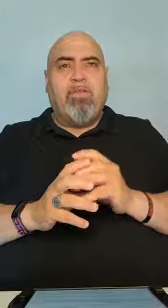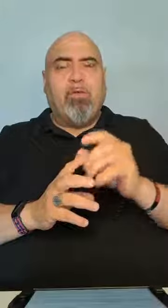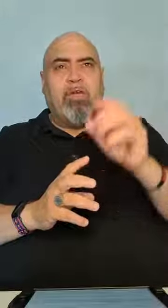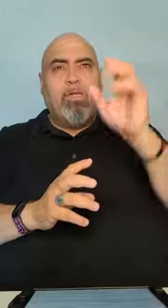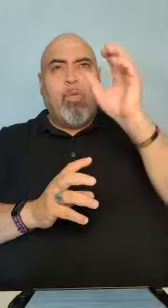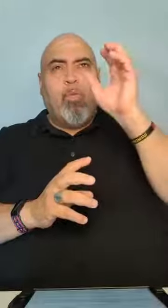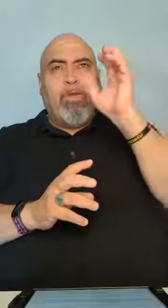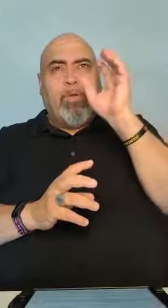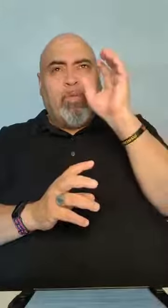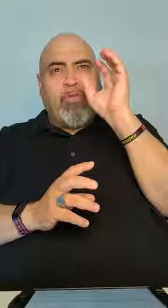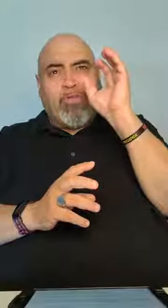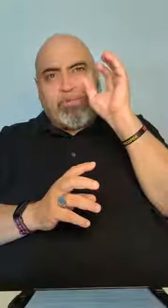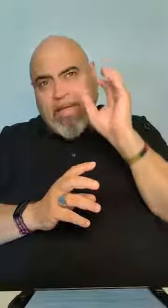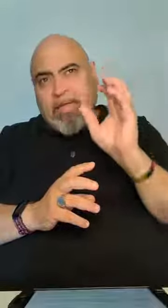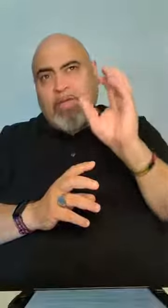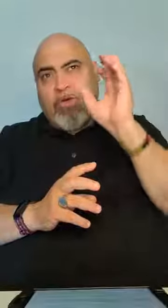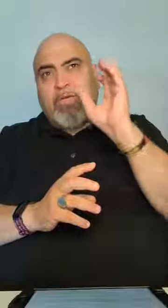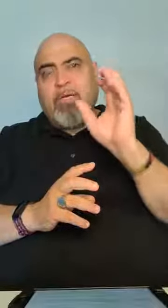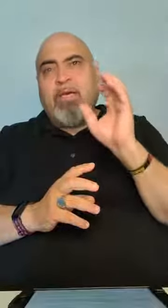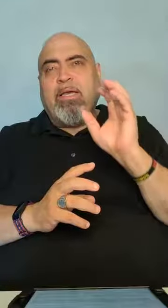or when you're spending your time